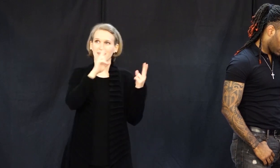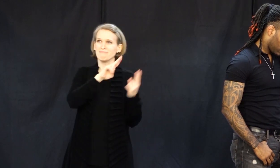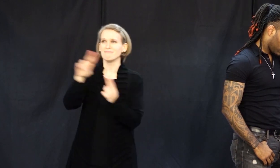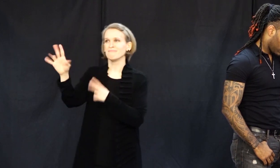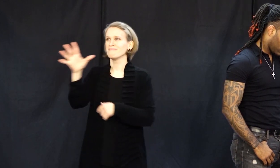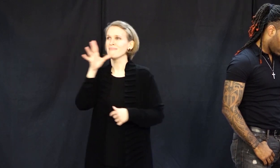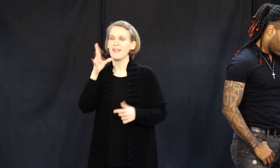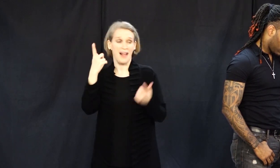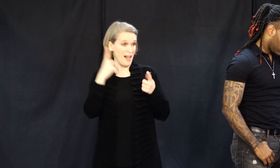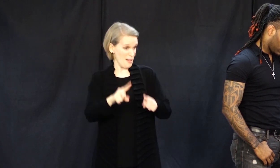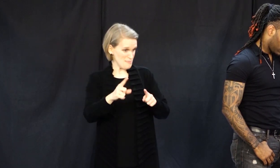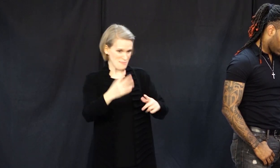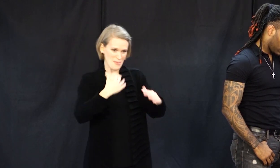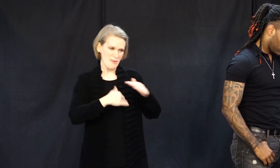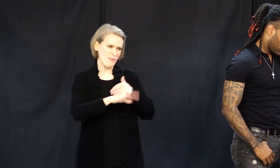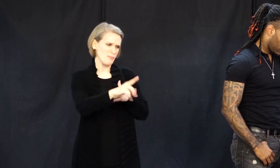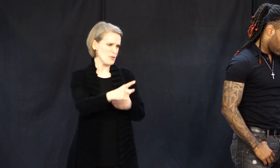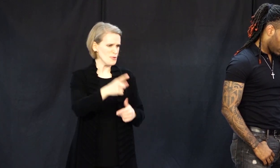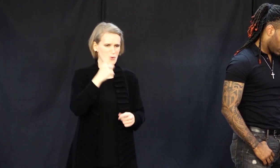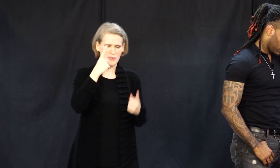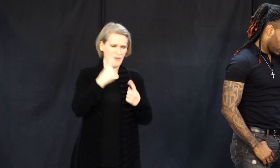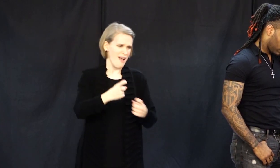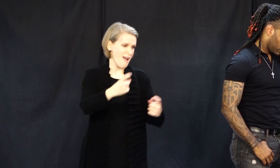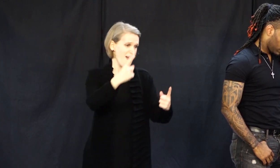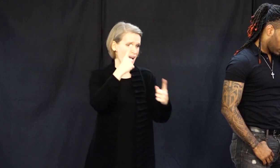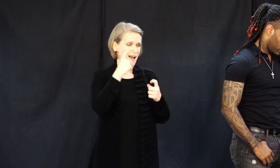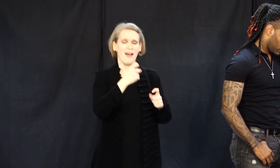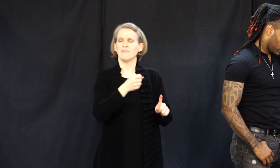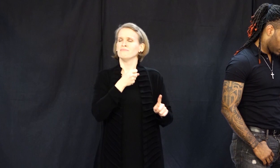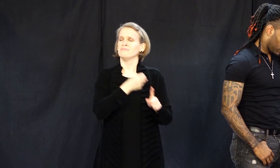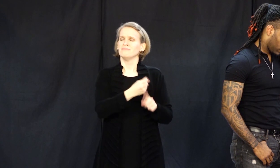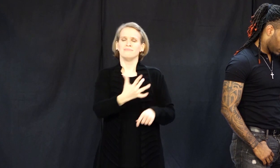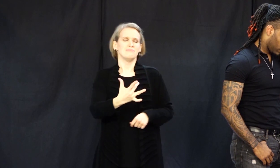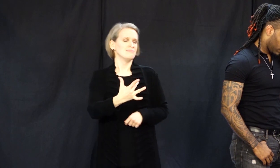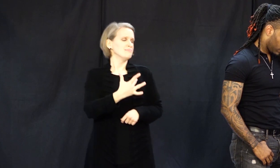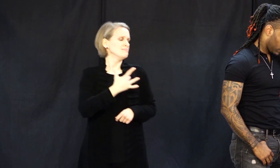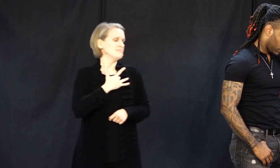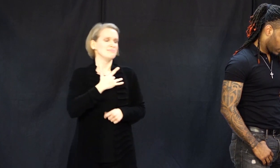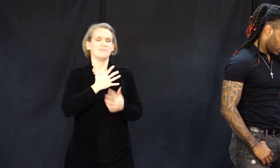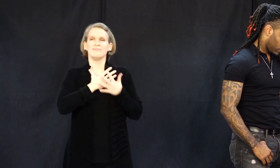came into the world, you cried, and it broke my heart.